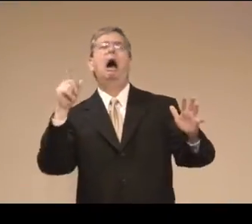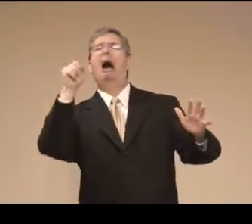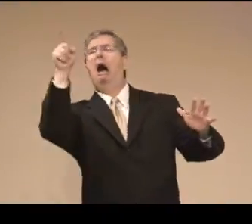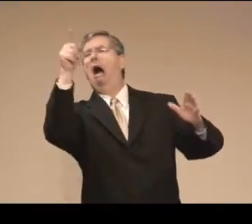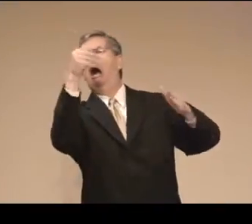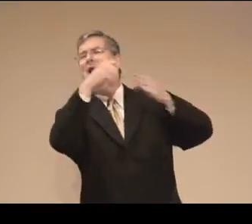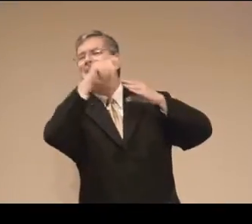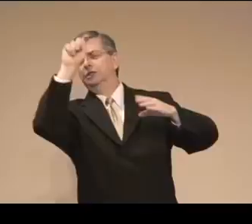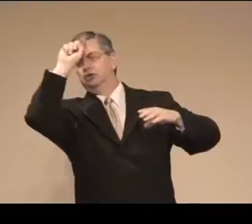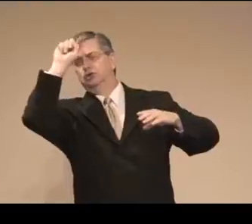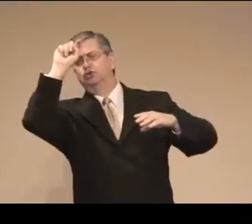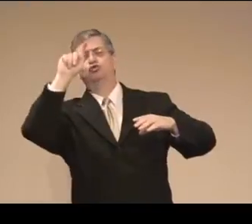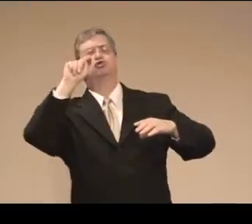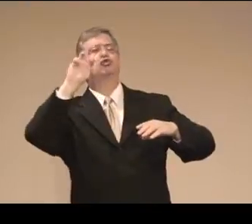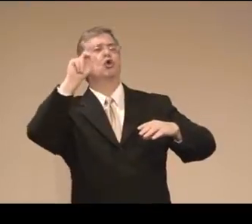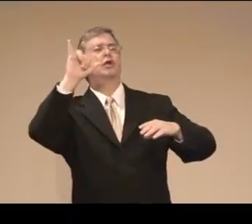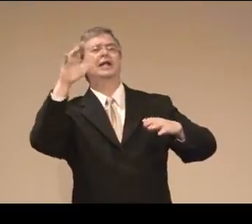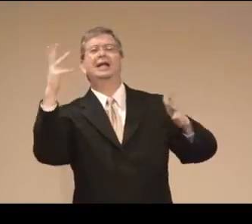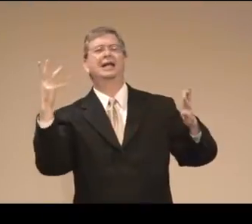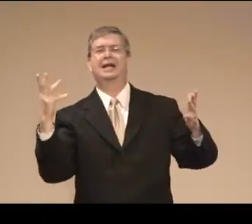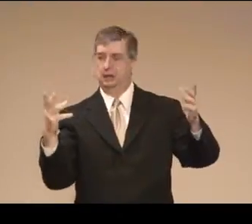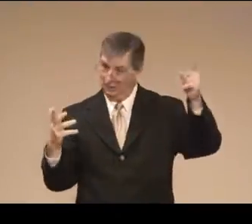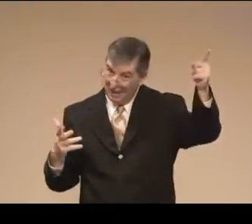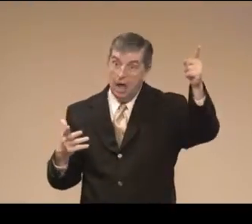But other people are shaky in their belief.